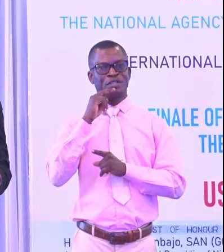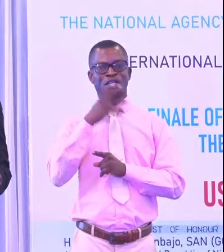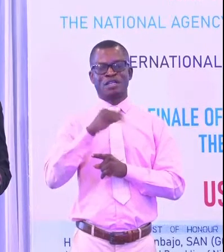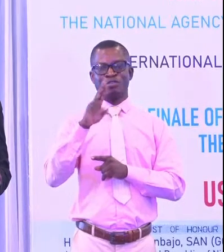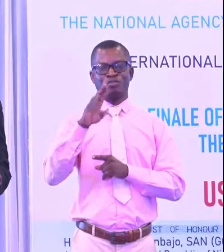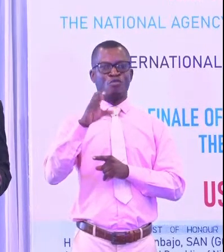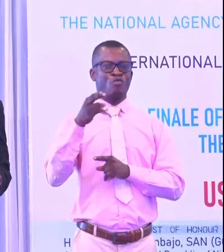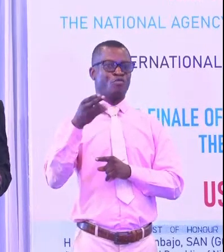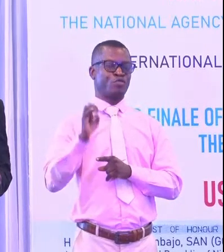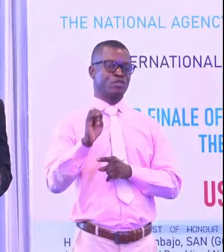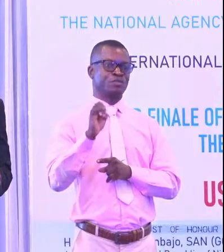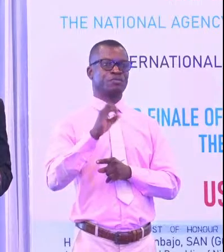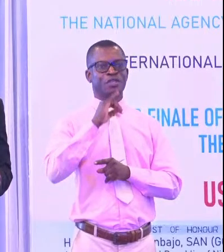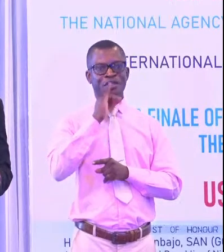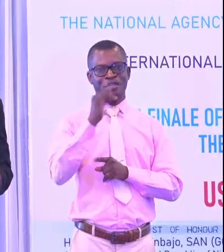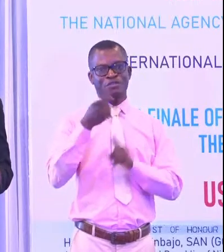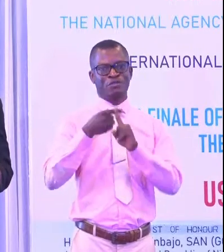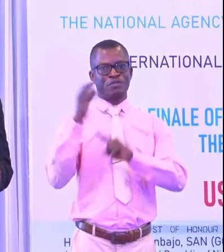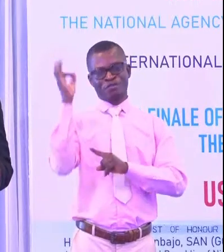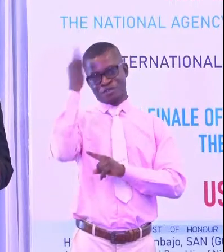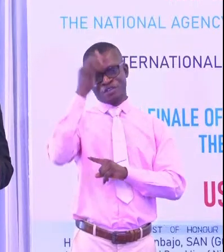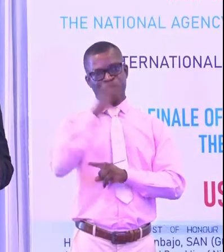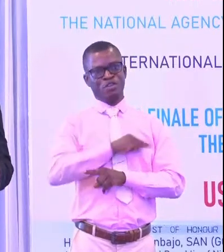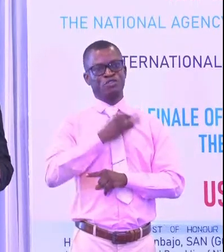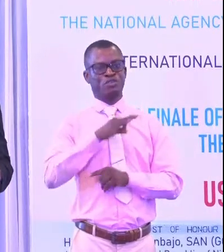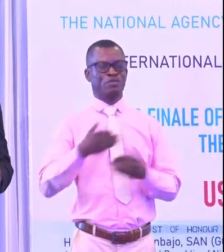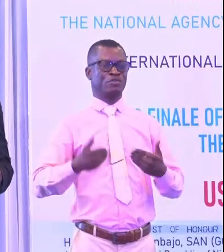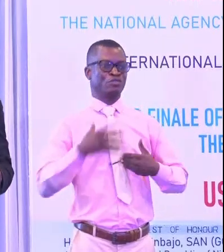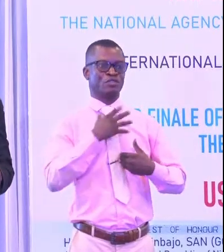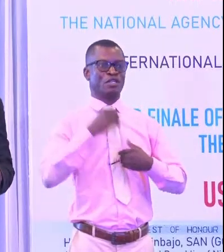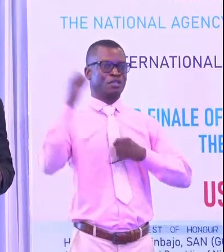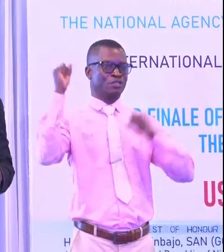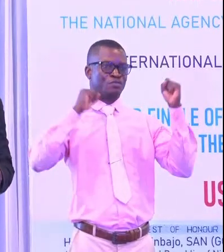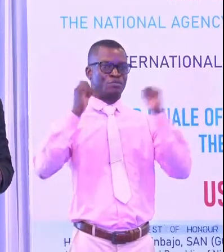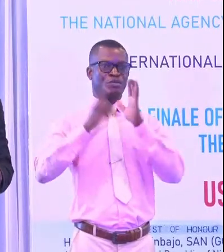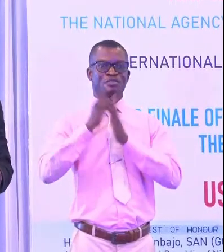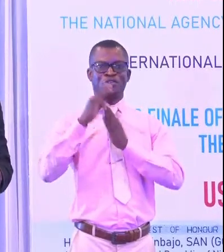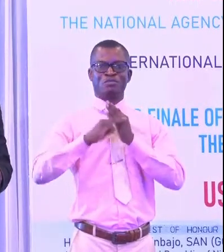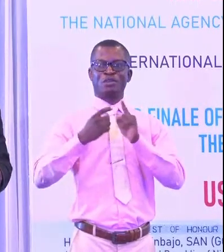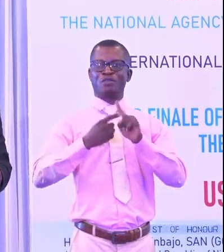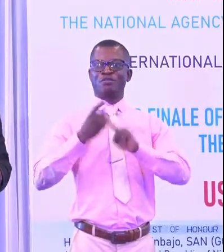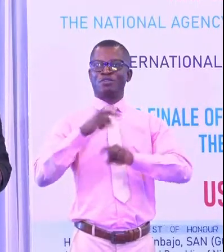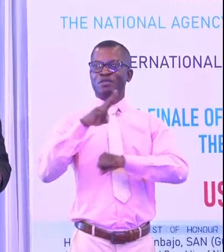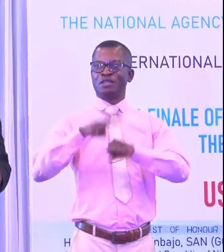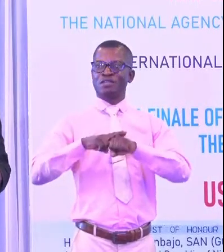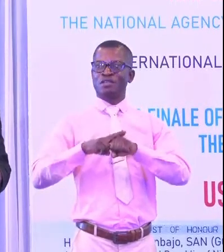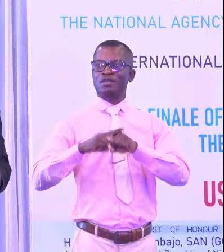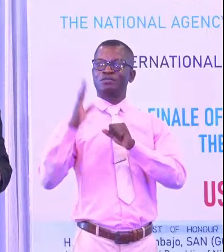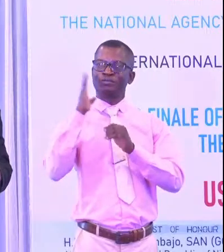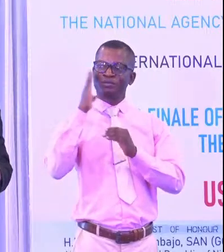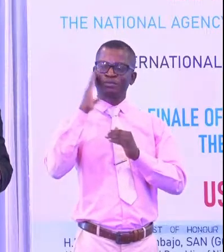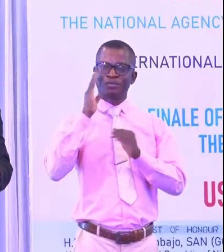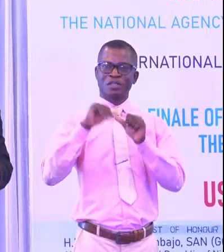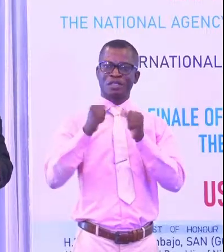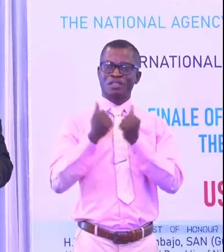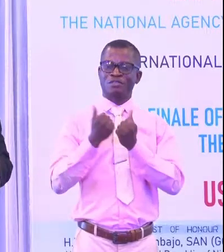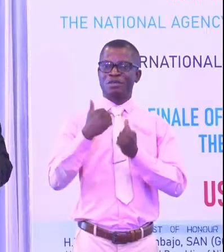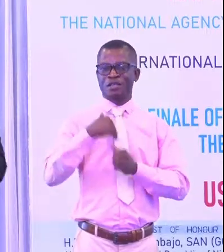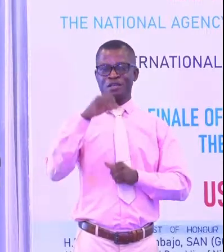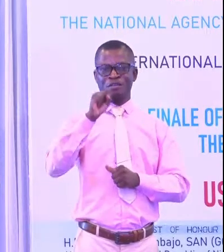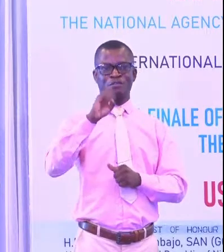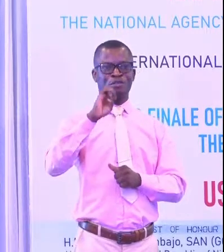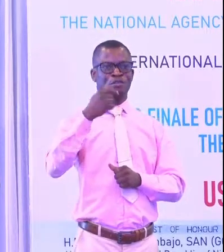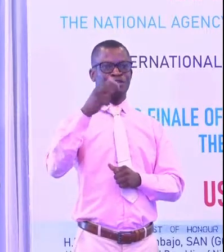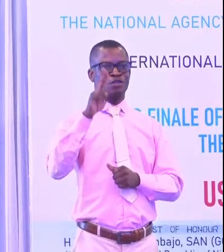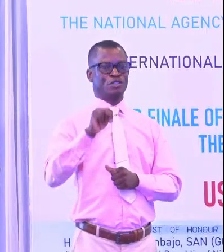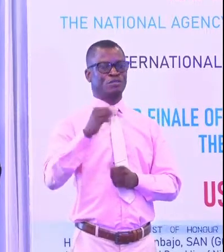Tioda is of the Federal Ministry of Youth and Sports Development. From the National Orientation Agency, we have Mr. Shegun Alao. Thank